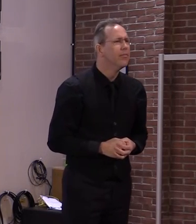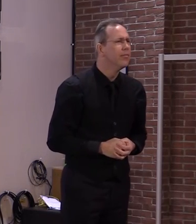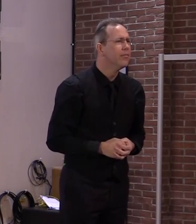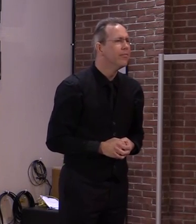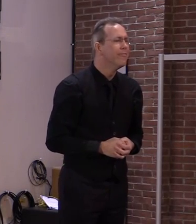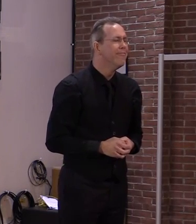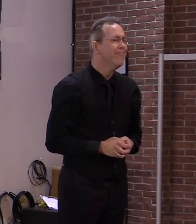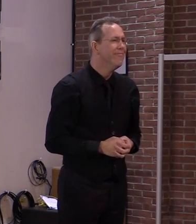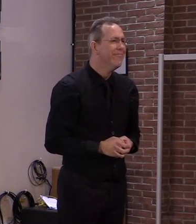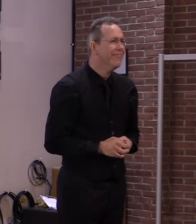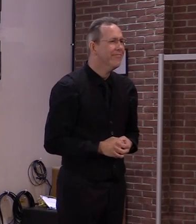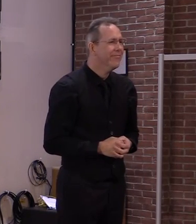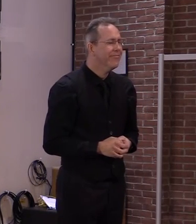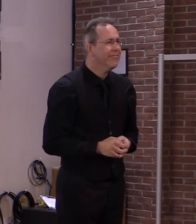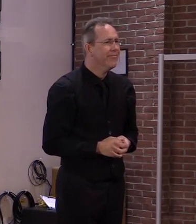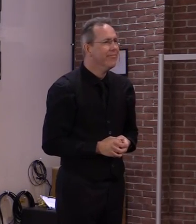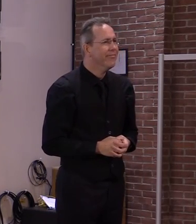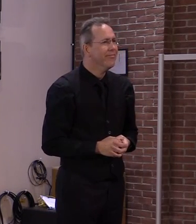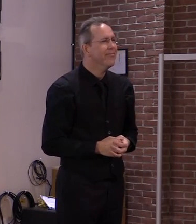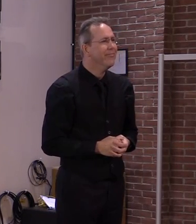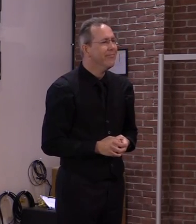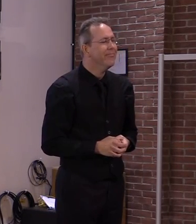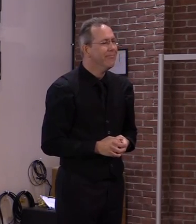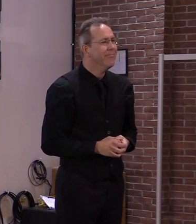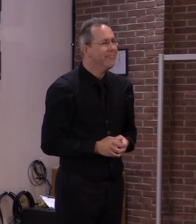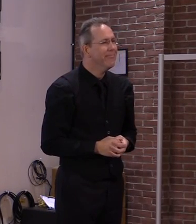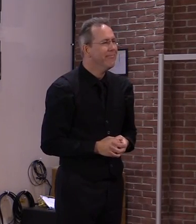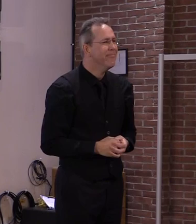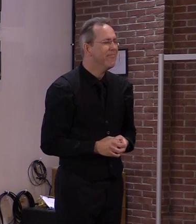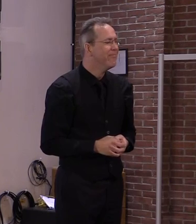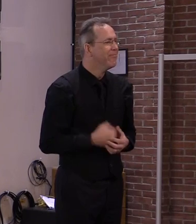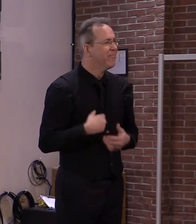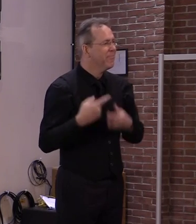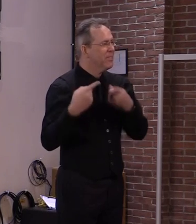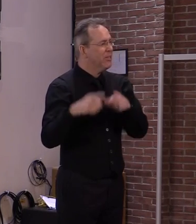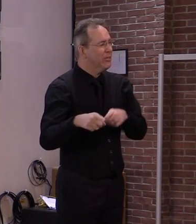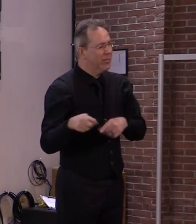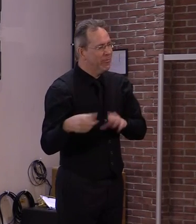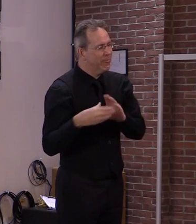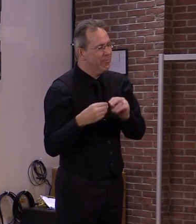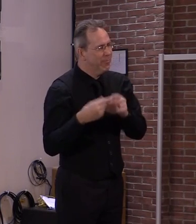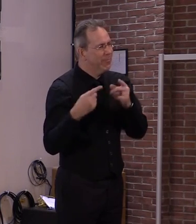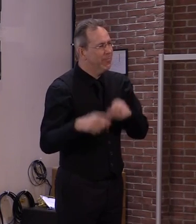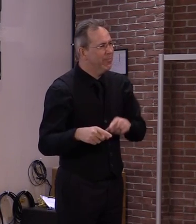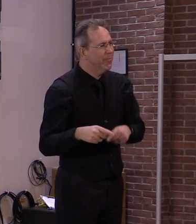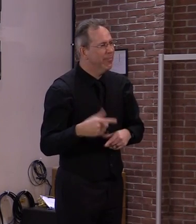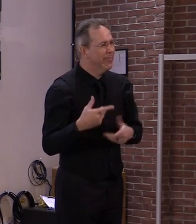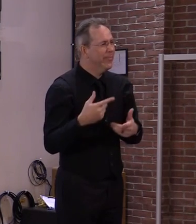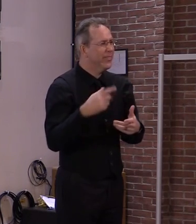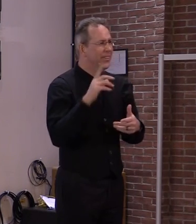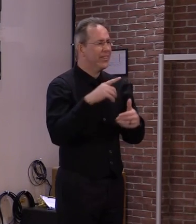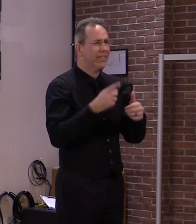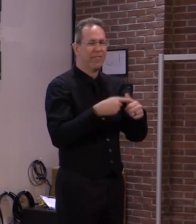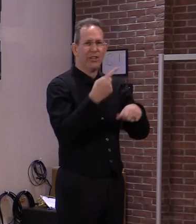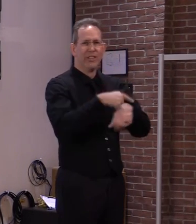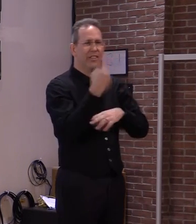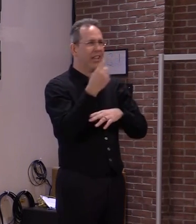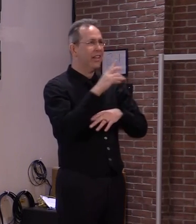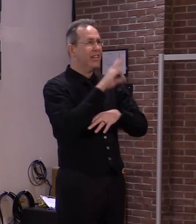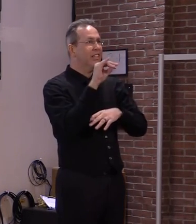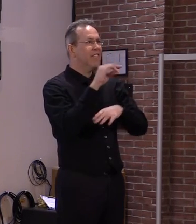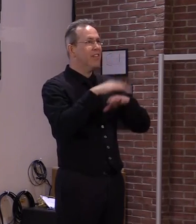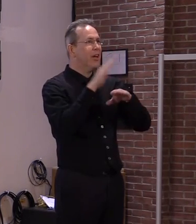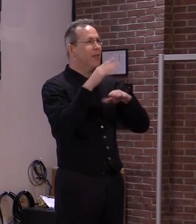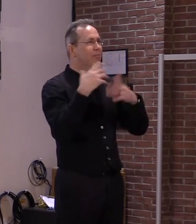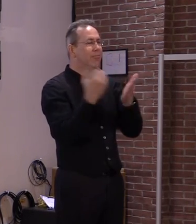Yeah, I do want to reiterate what the governor said. During that day, tremendous success in signing people up